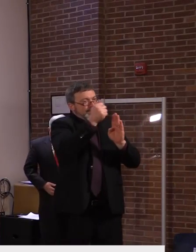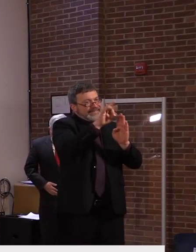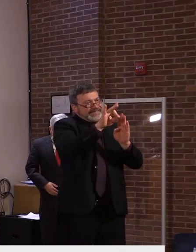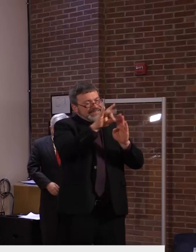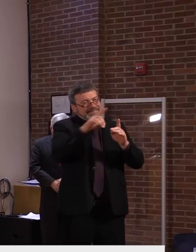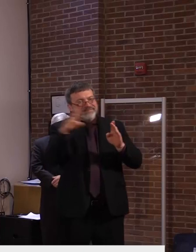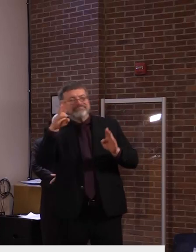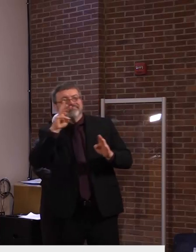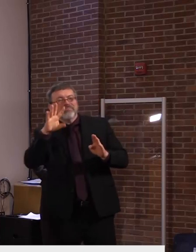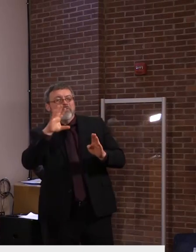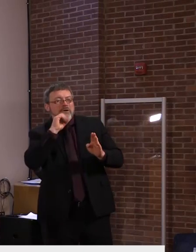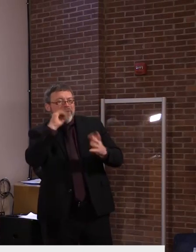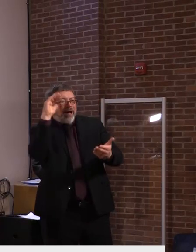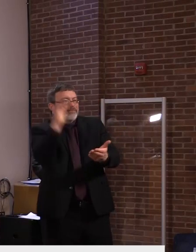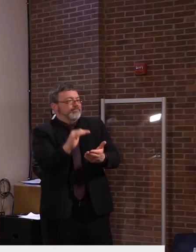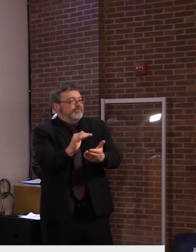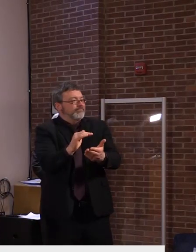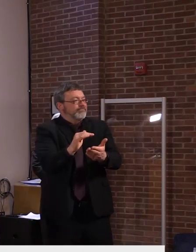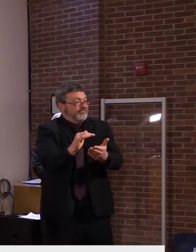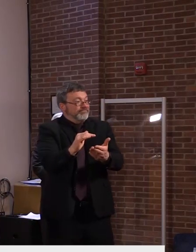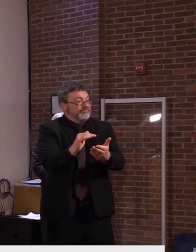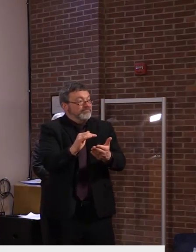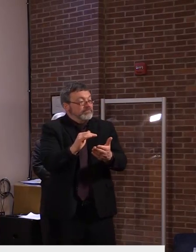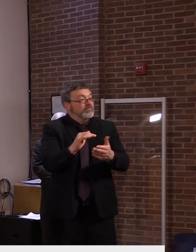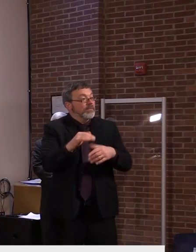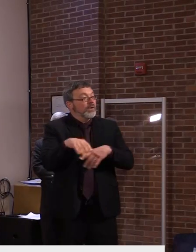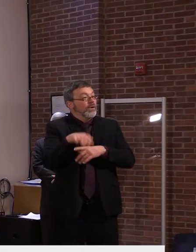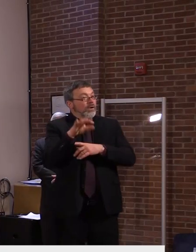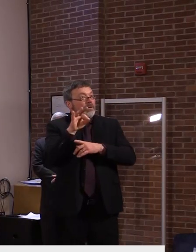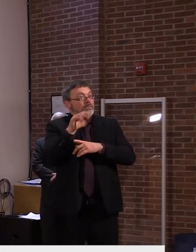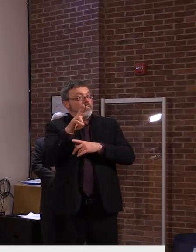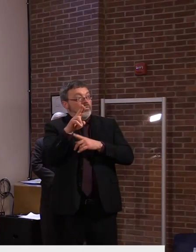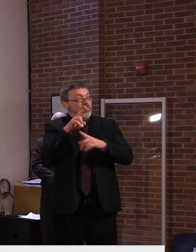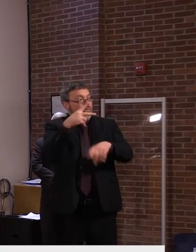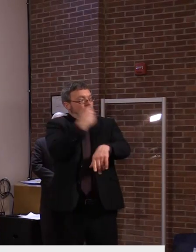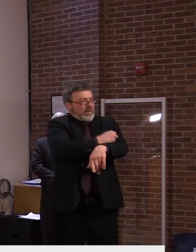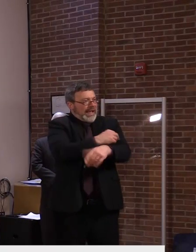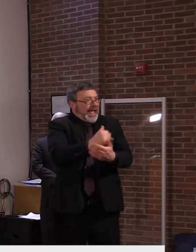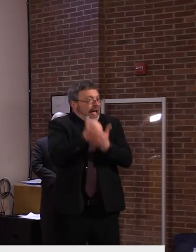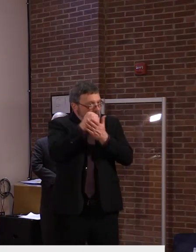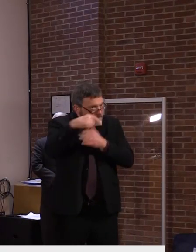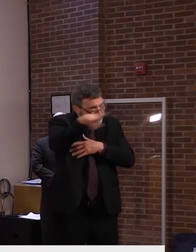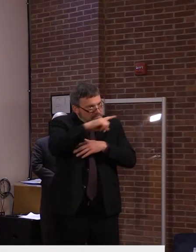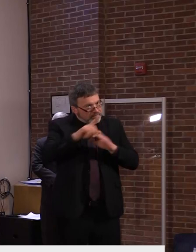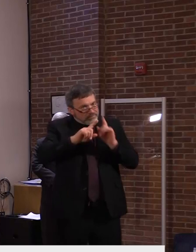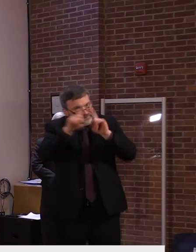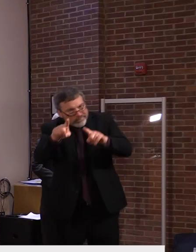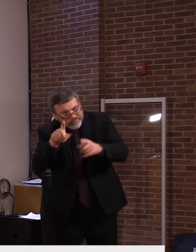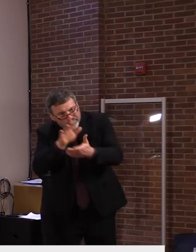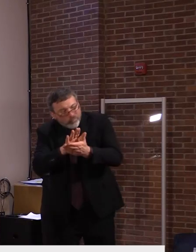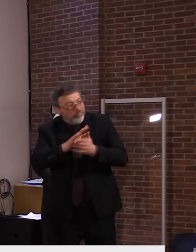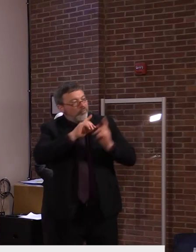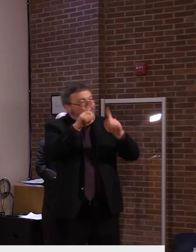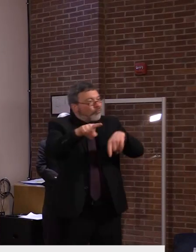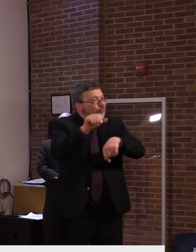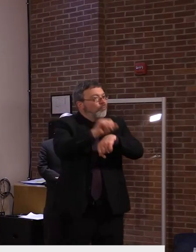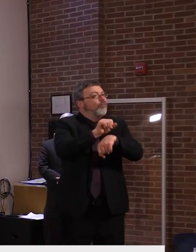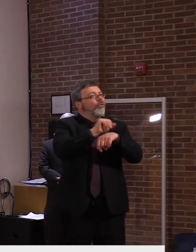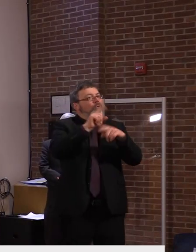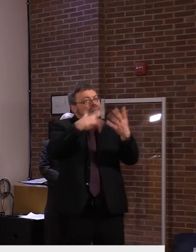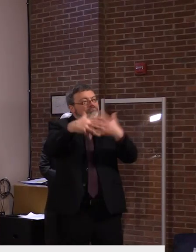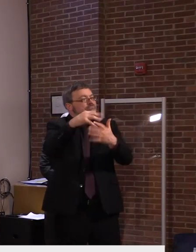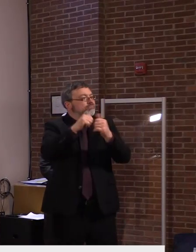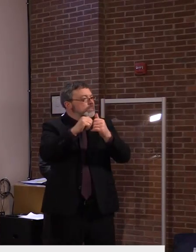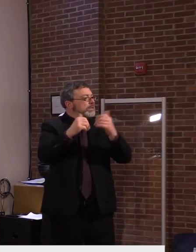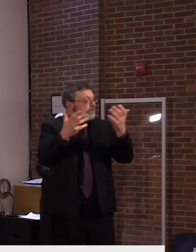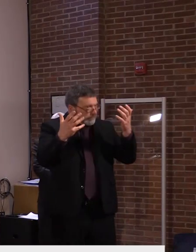Getting a flu shot will help you avoid having to miss school, work, or your favorite winter activities. You can even